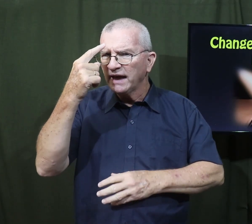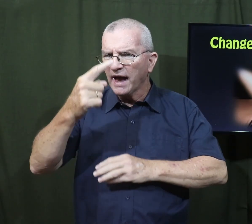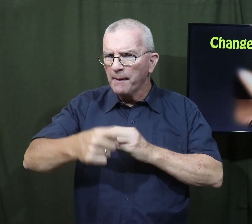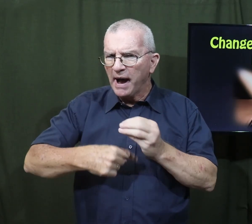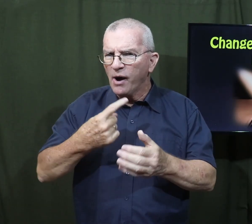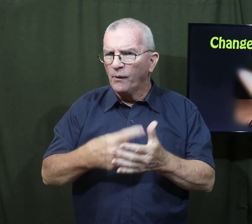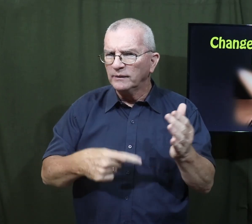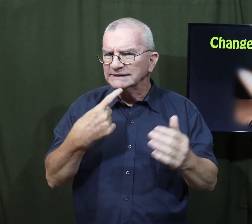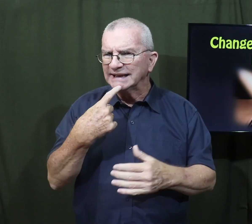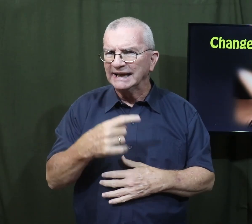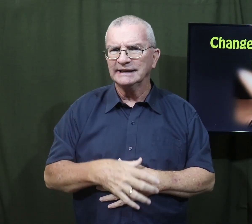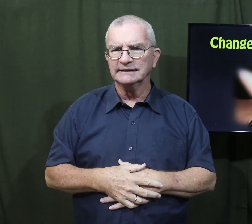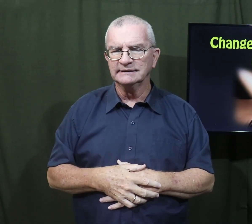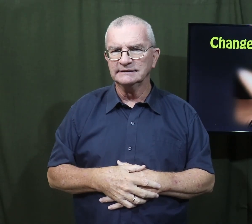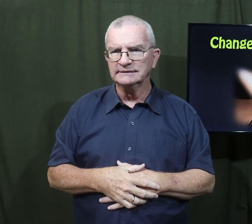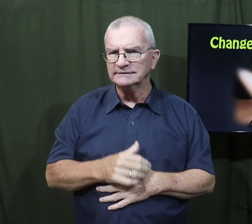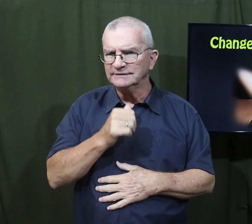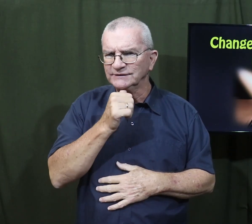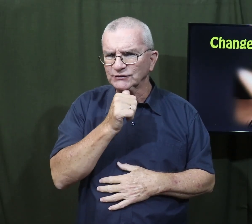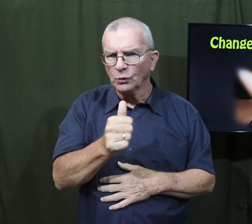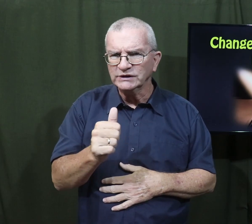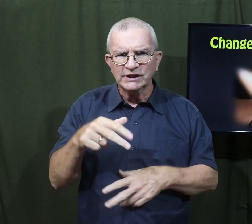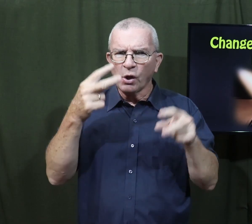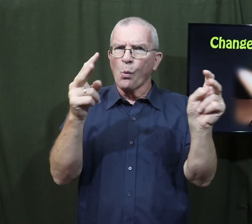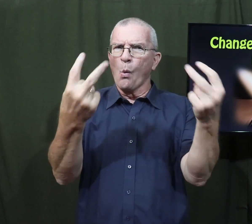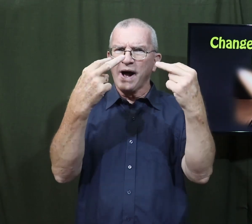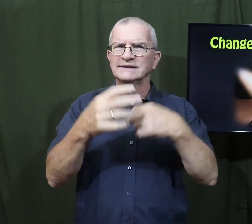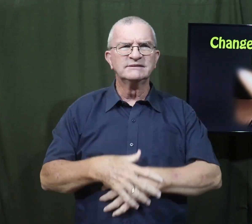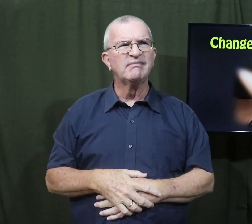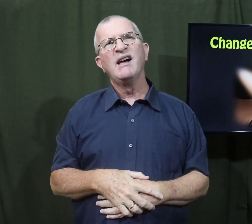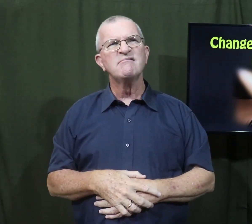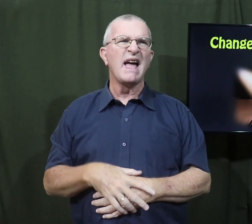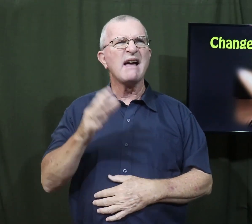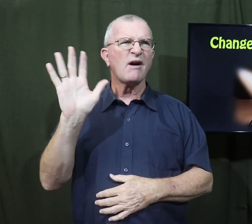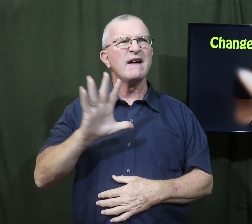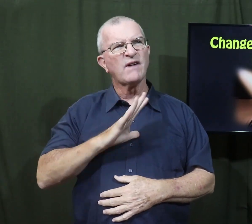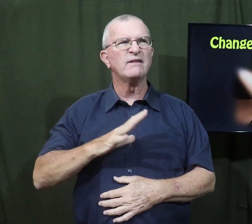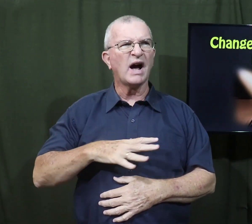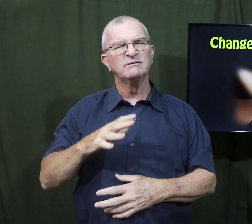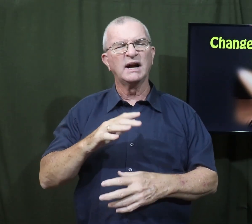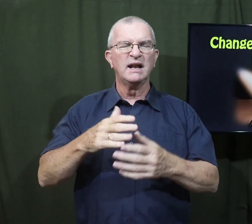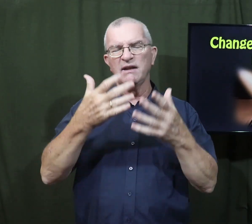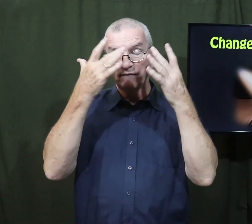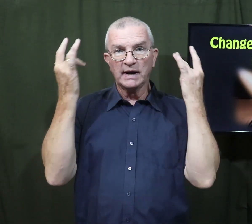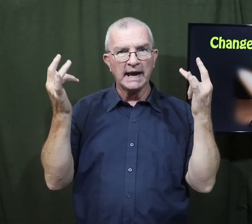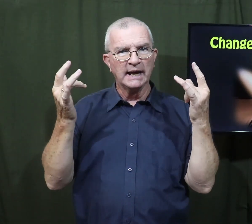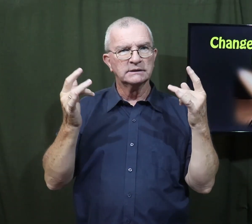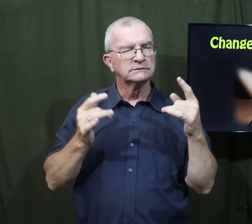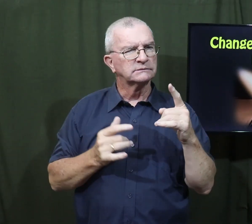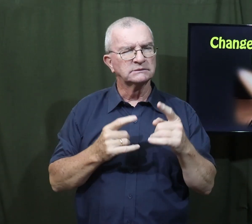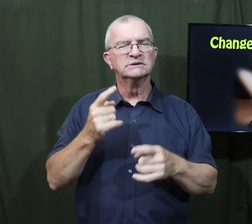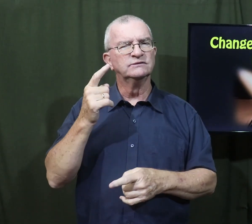I want you to think about what I said. Don't watch and say, oh yeah, fine, nice, and then forget.